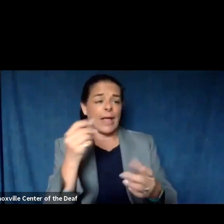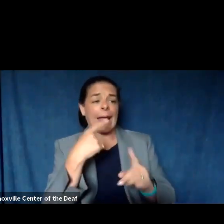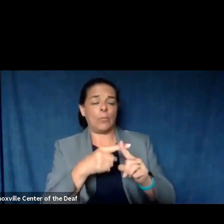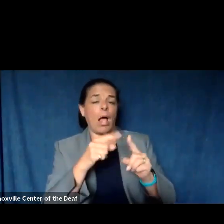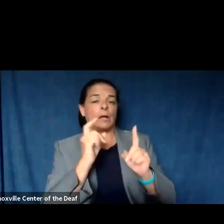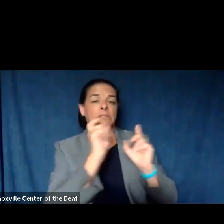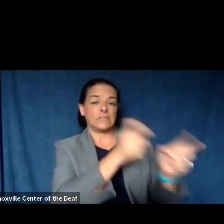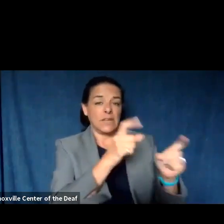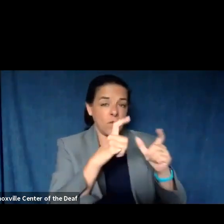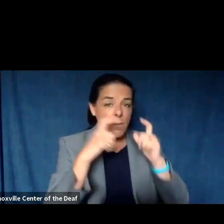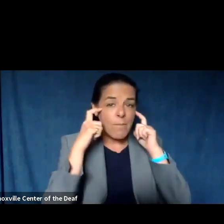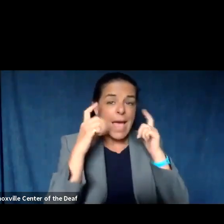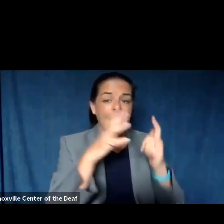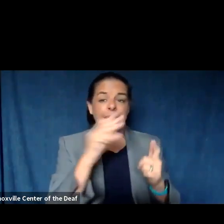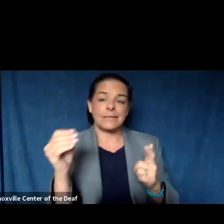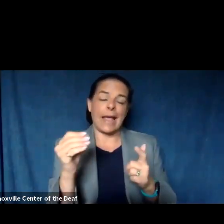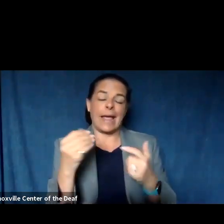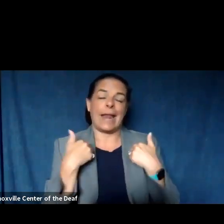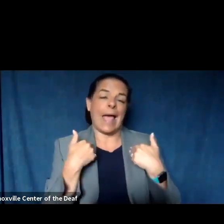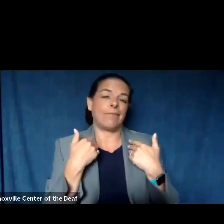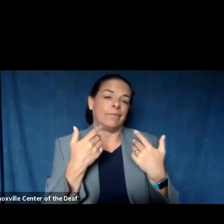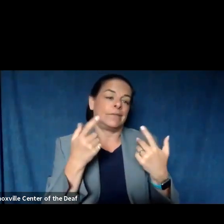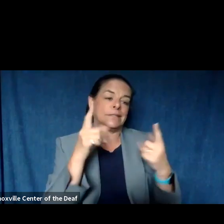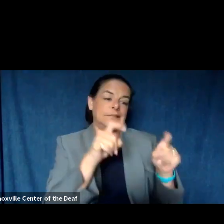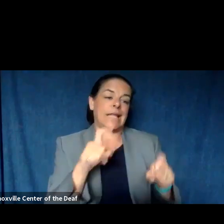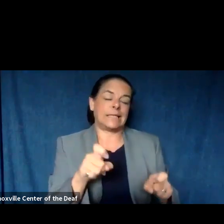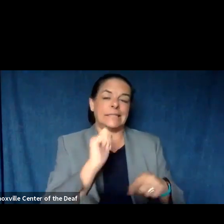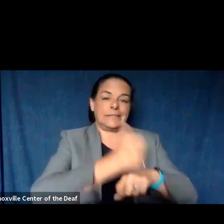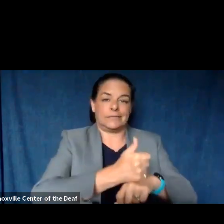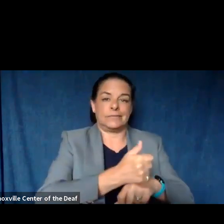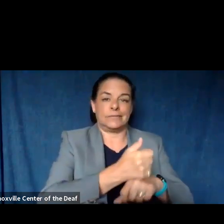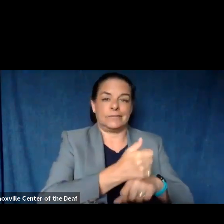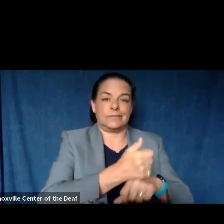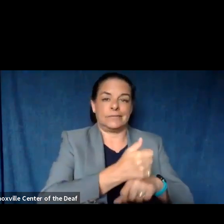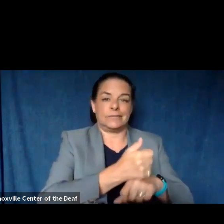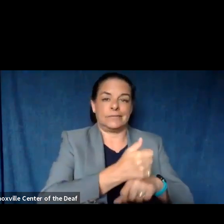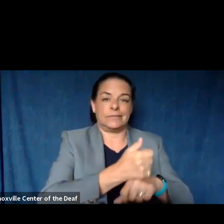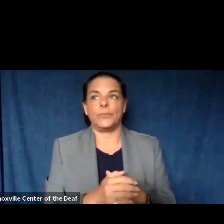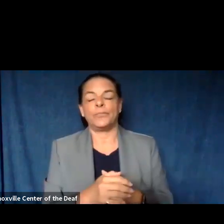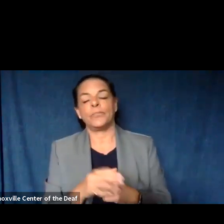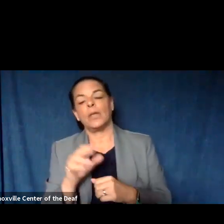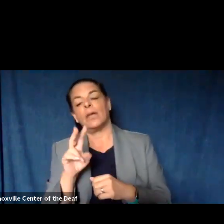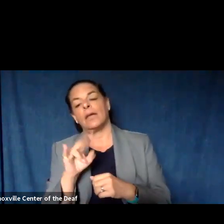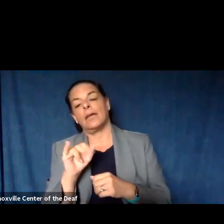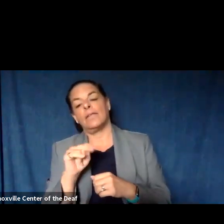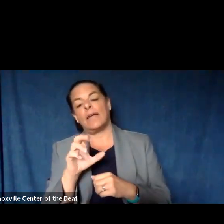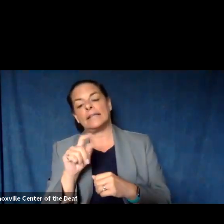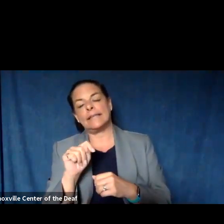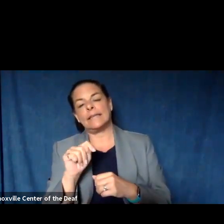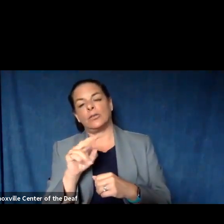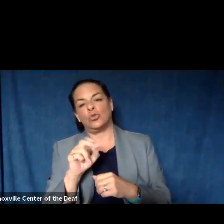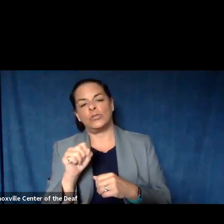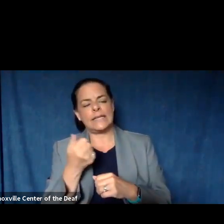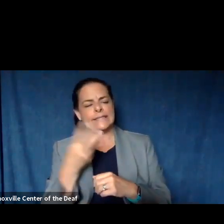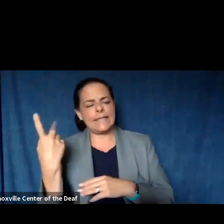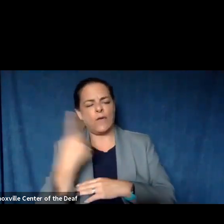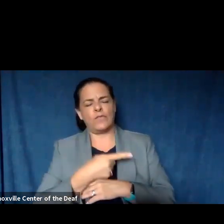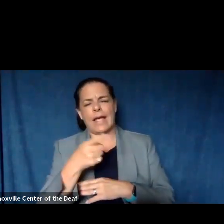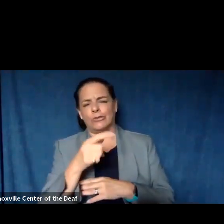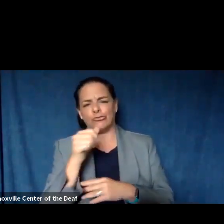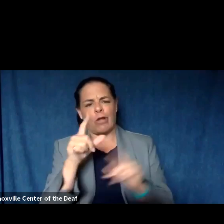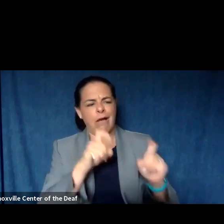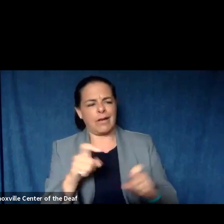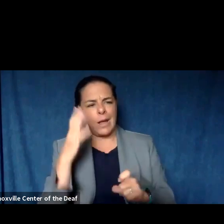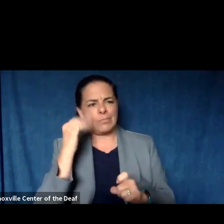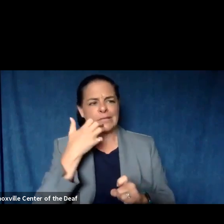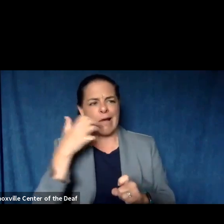community and some testing events as well. From Vincent with the Sentinel, for several days you have not been conducting testing due to heat issues